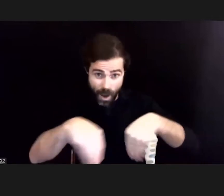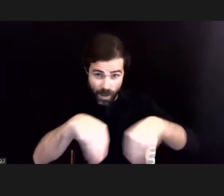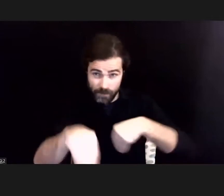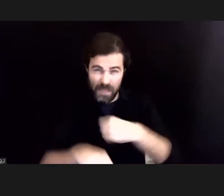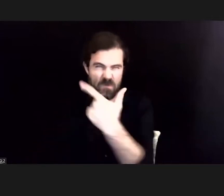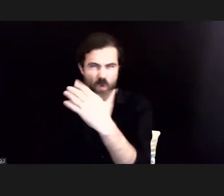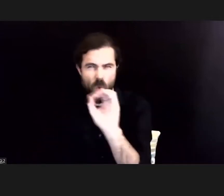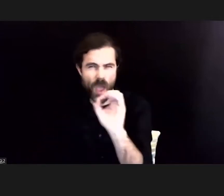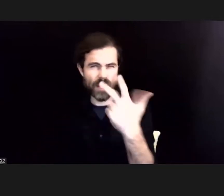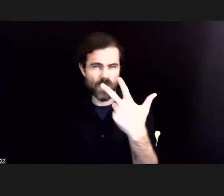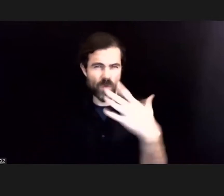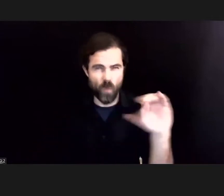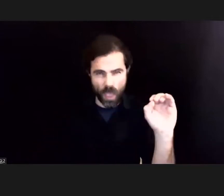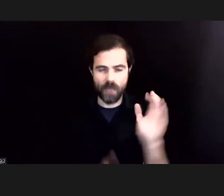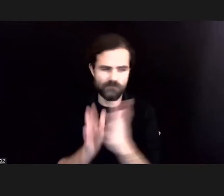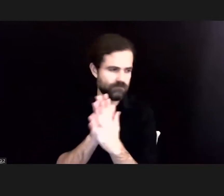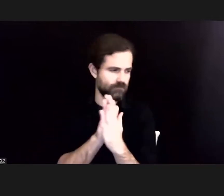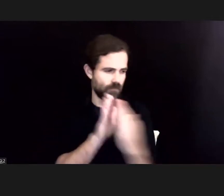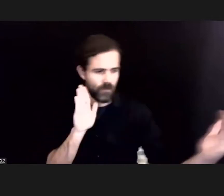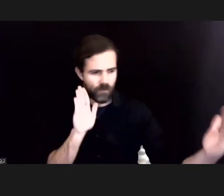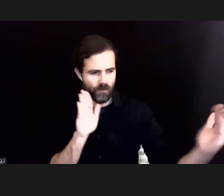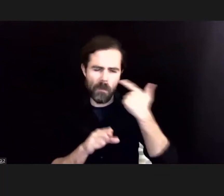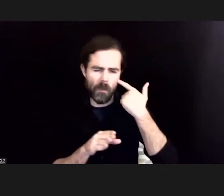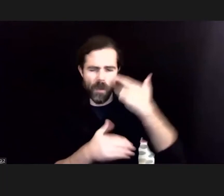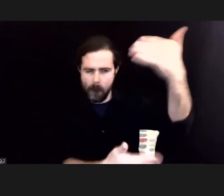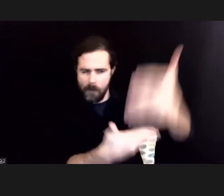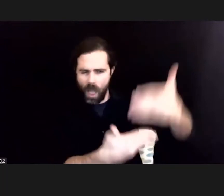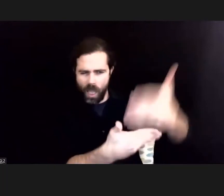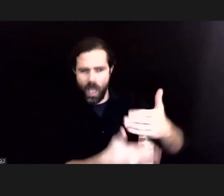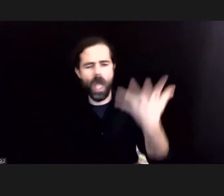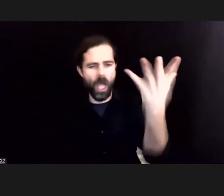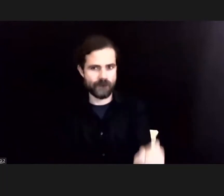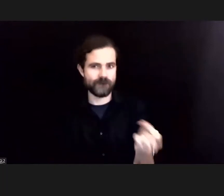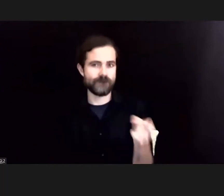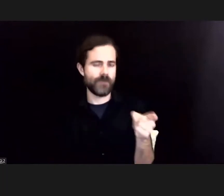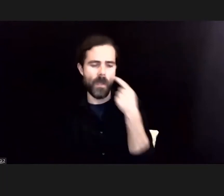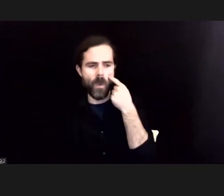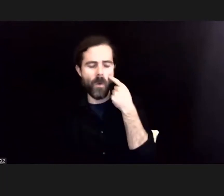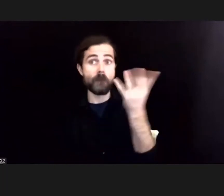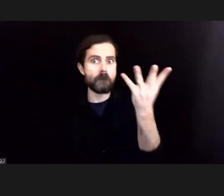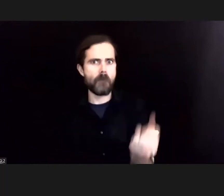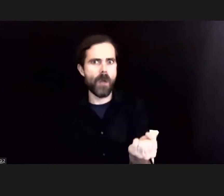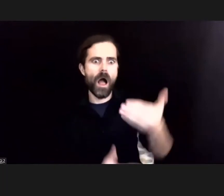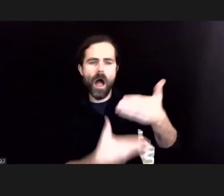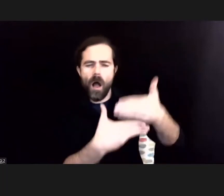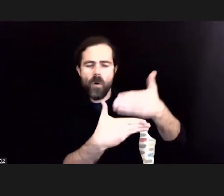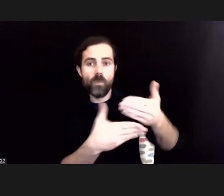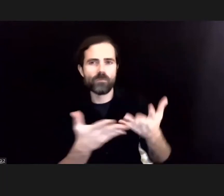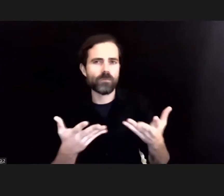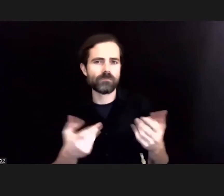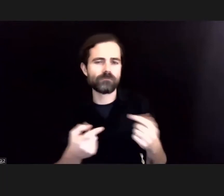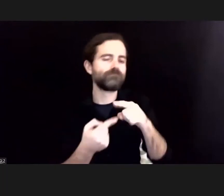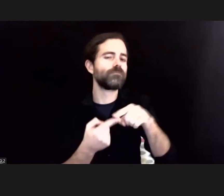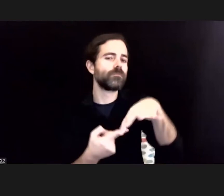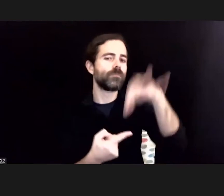And one of the barriers that we see in the assistive technology market is that it's not a real